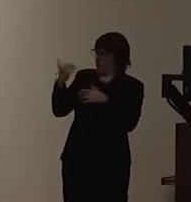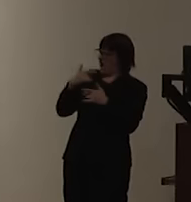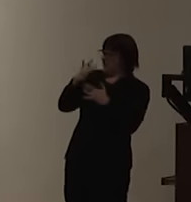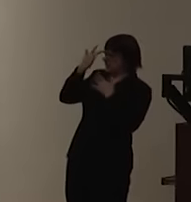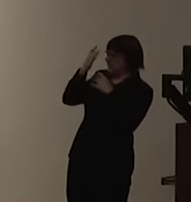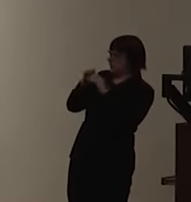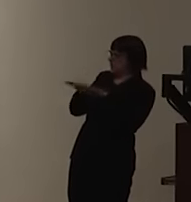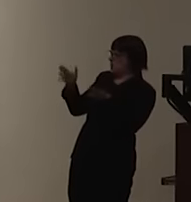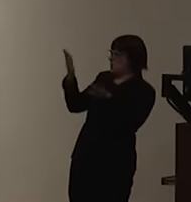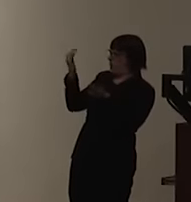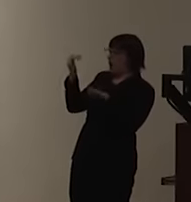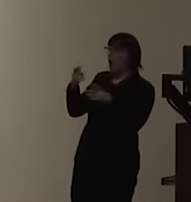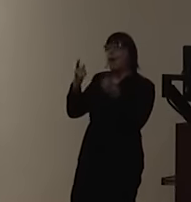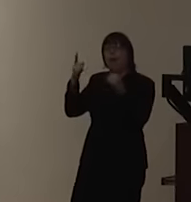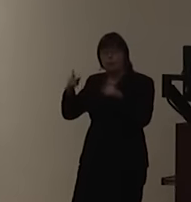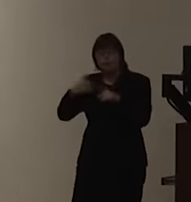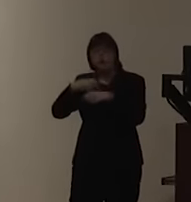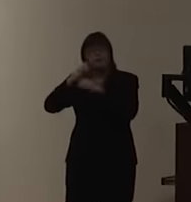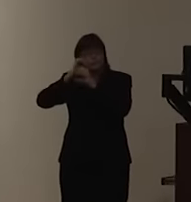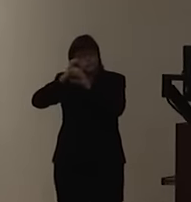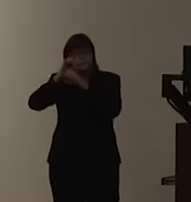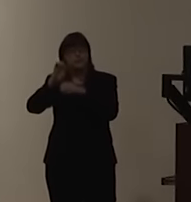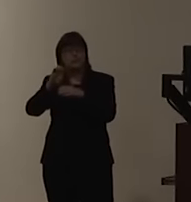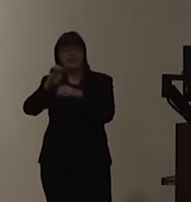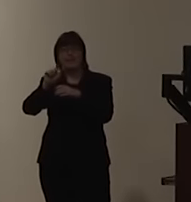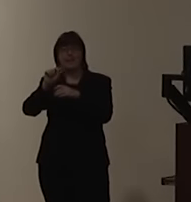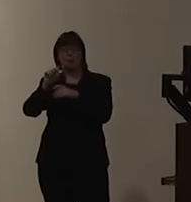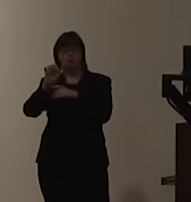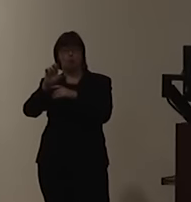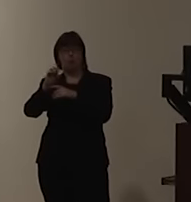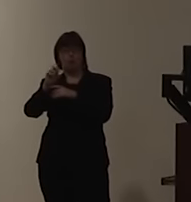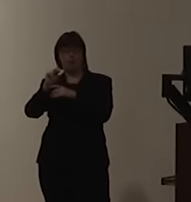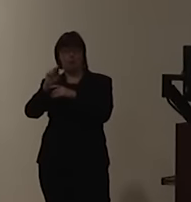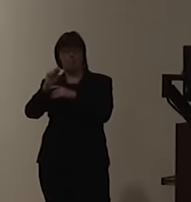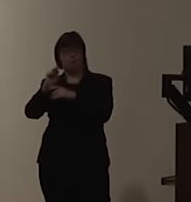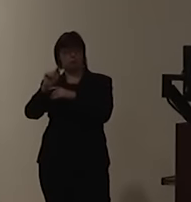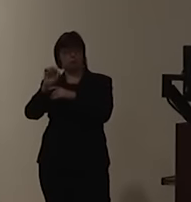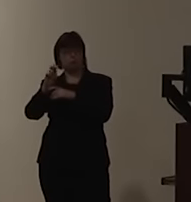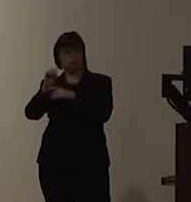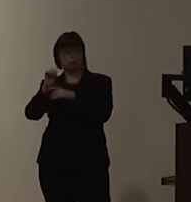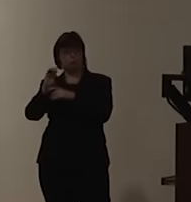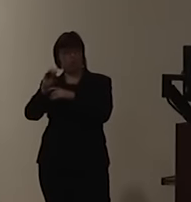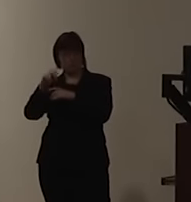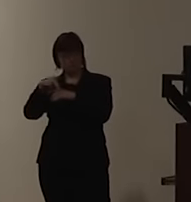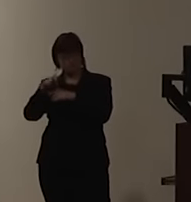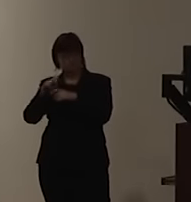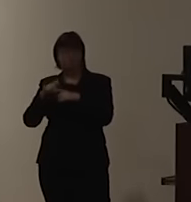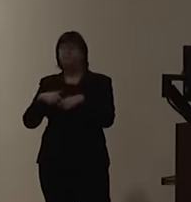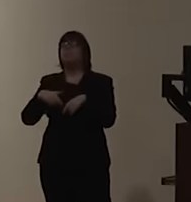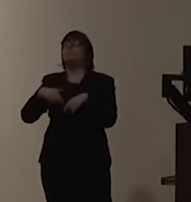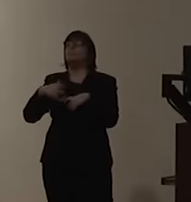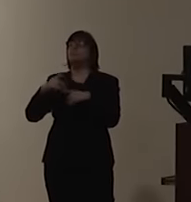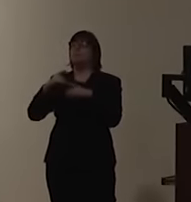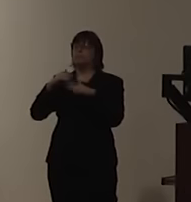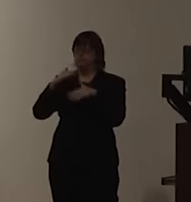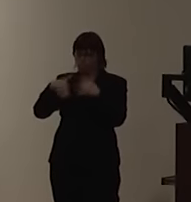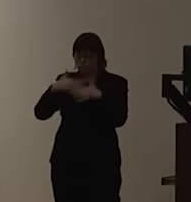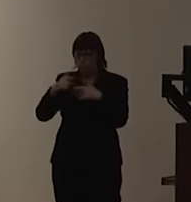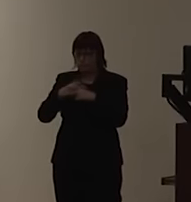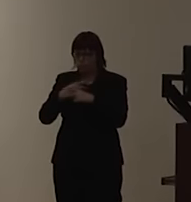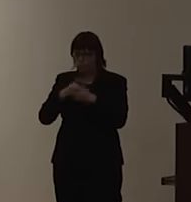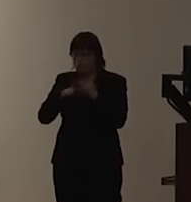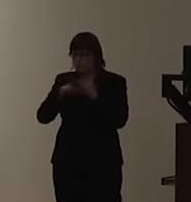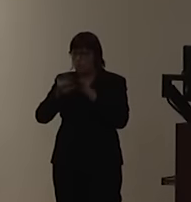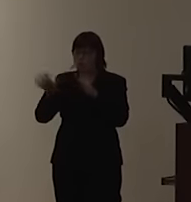new viruses quite a bit. And so in 1967, they realized it was a pathogen. New just means newly